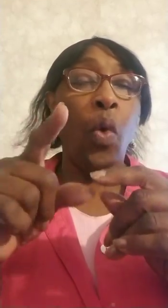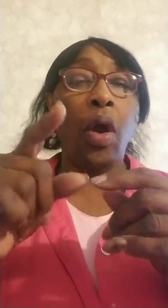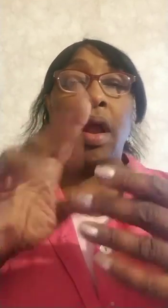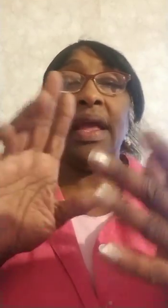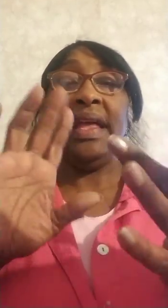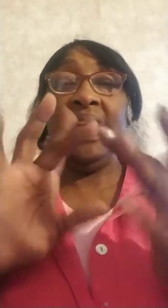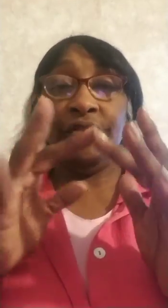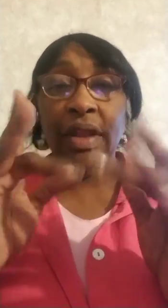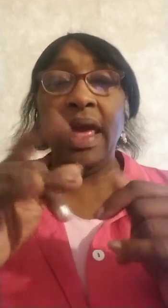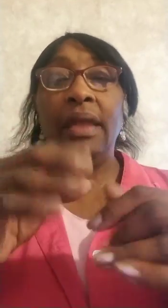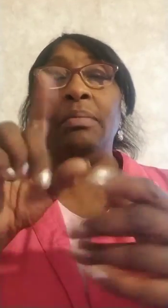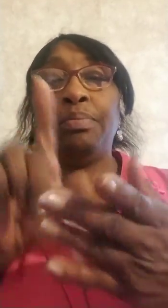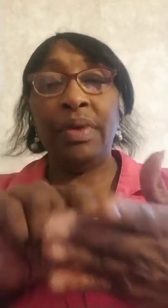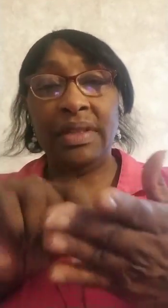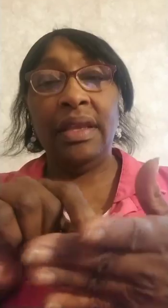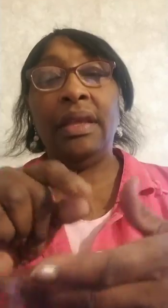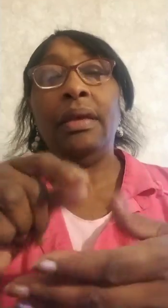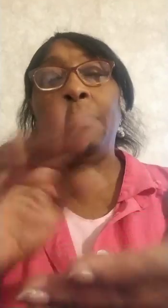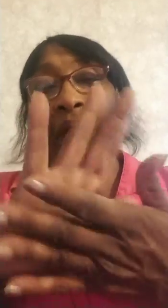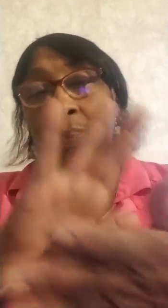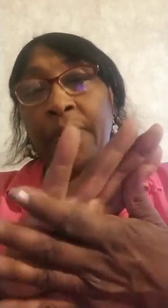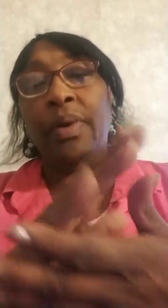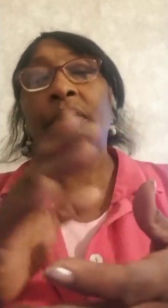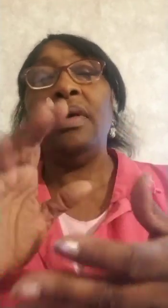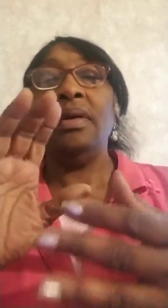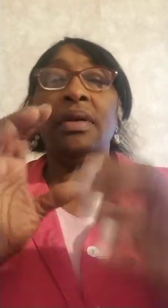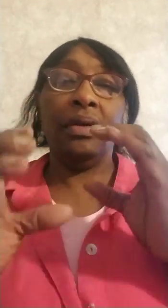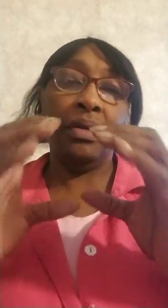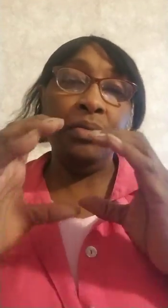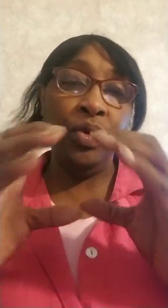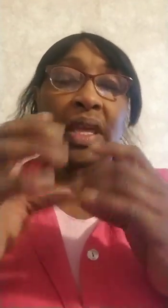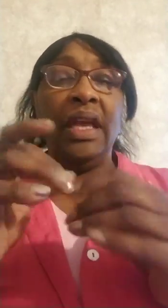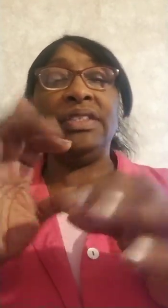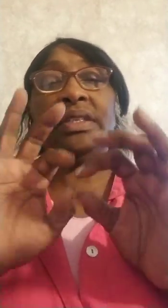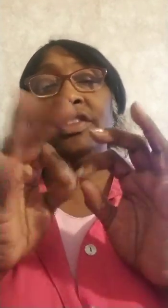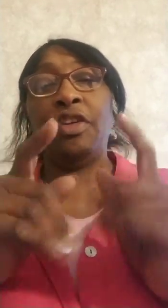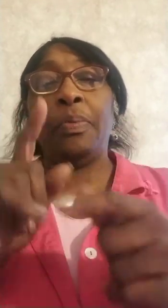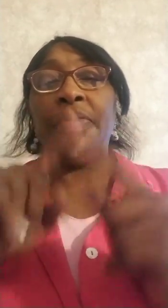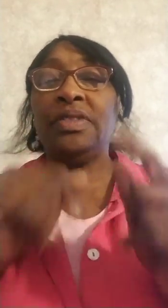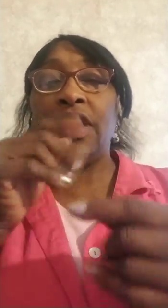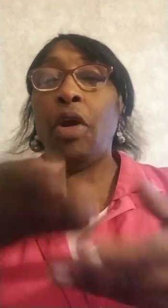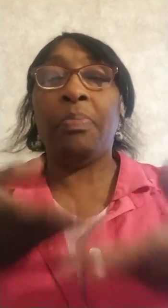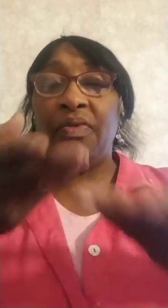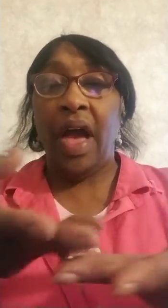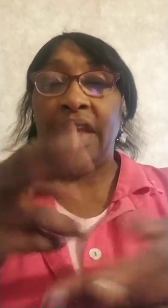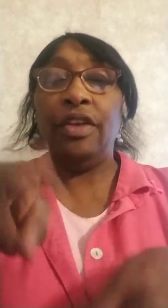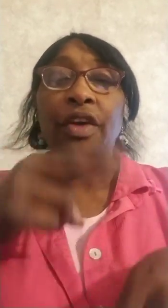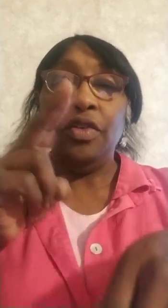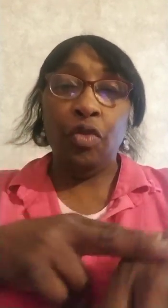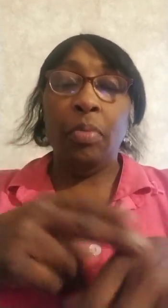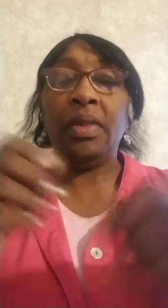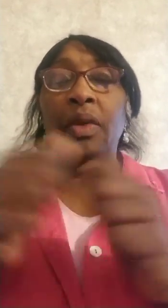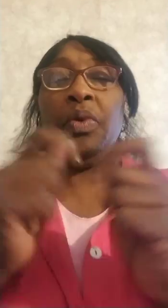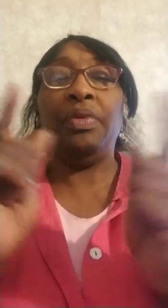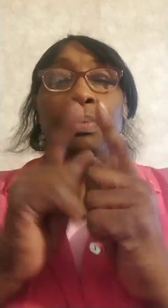for internet, printing, paper, communication, interpreters that aren't provided normally with meet